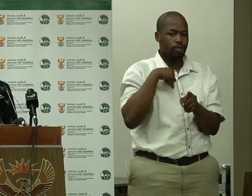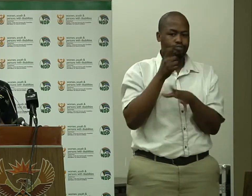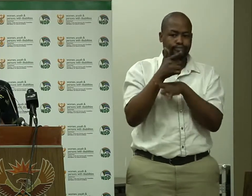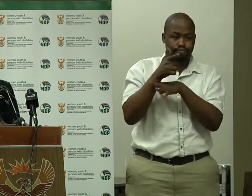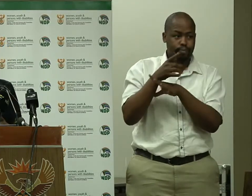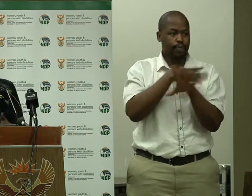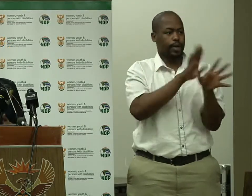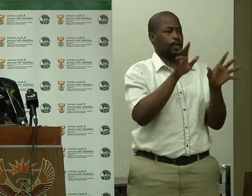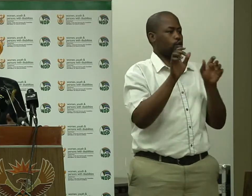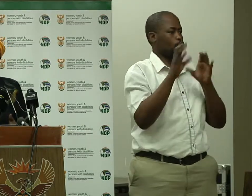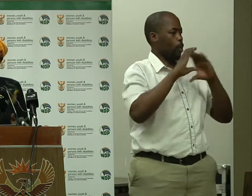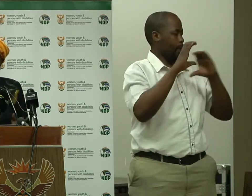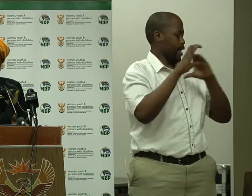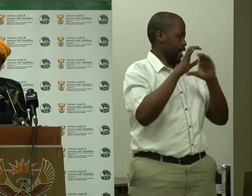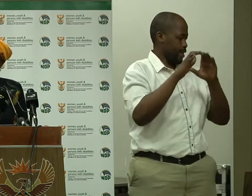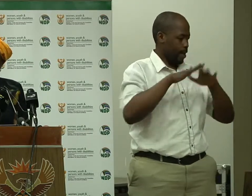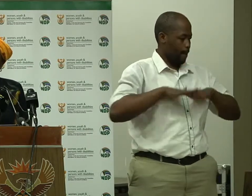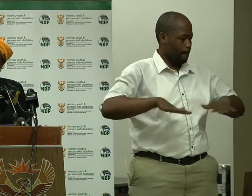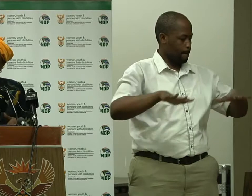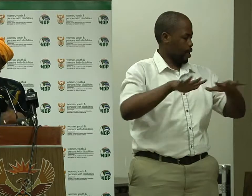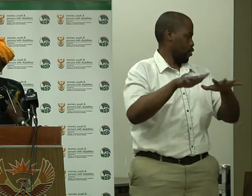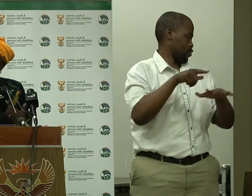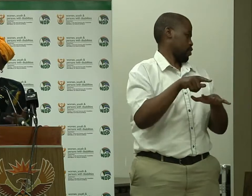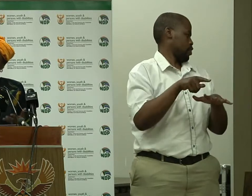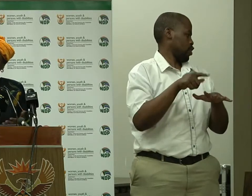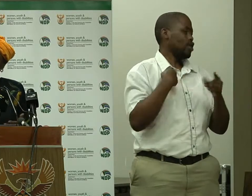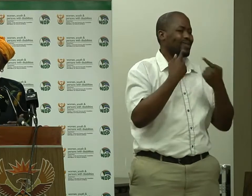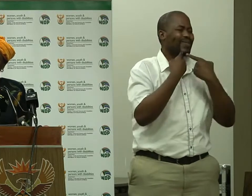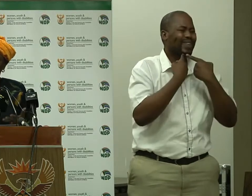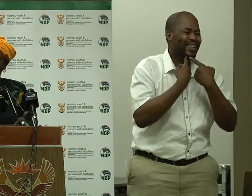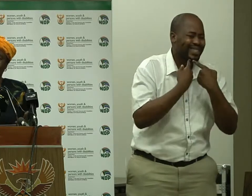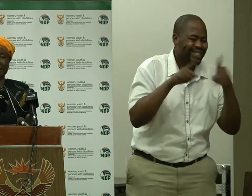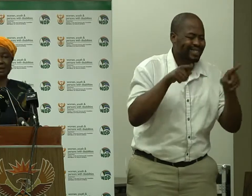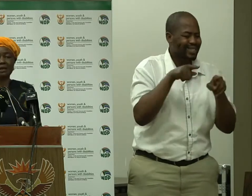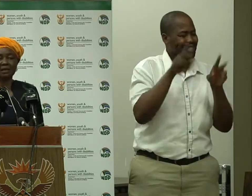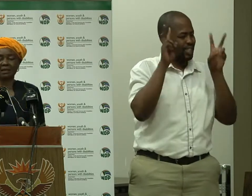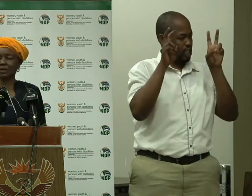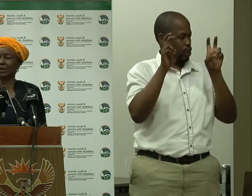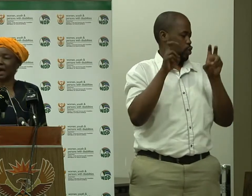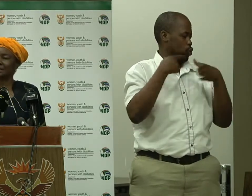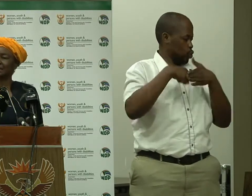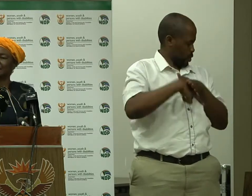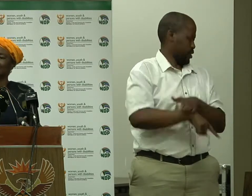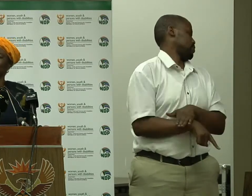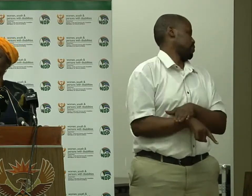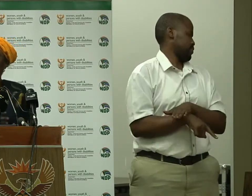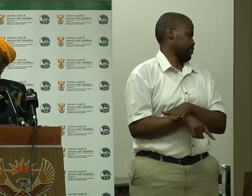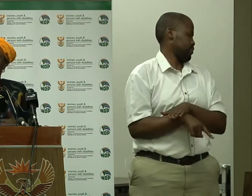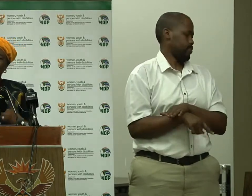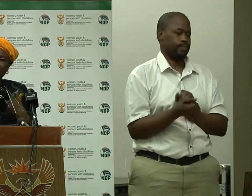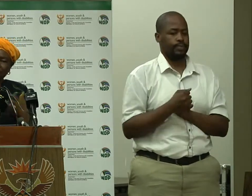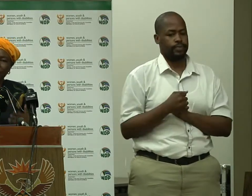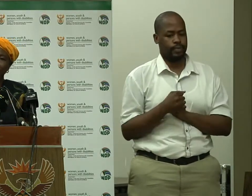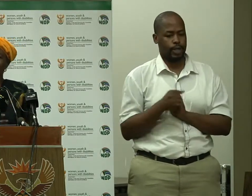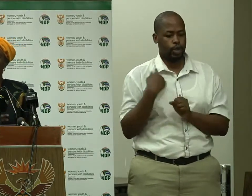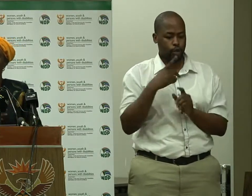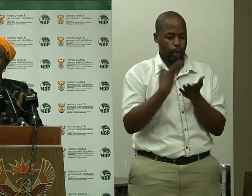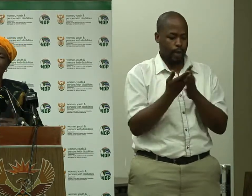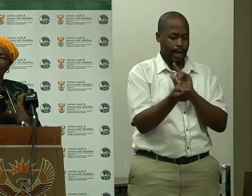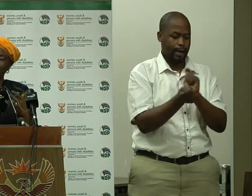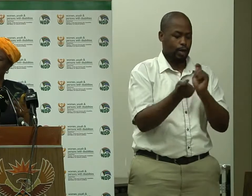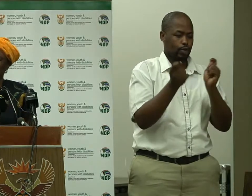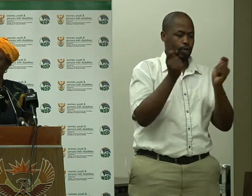and communication platform also to raise these issues sharply so that we